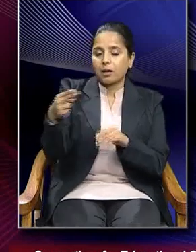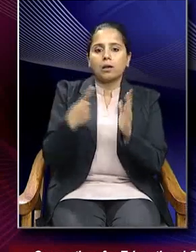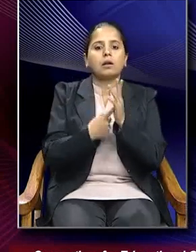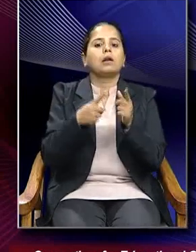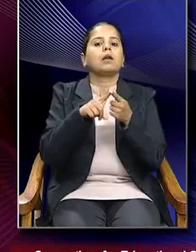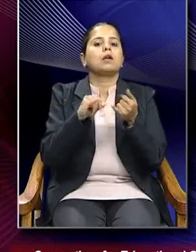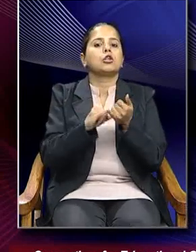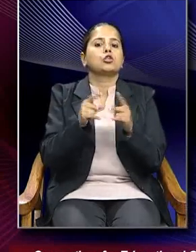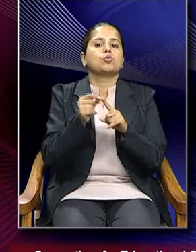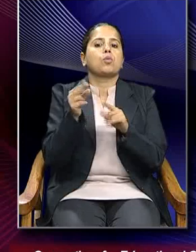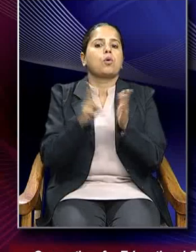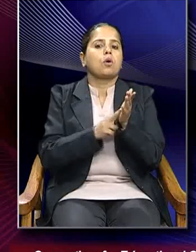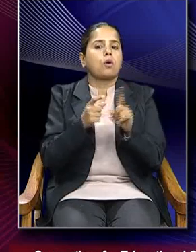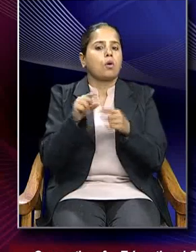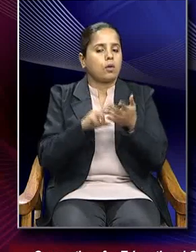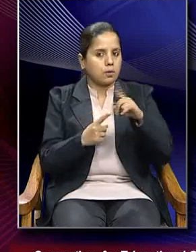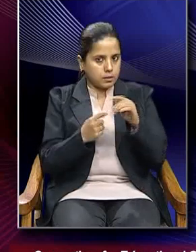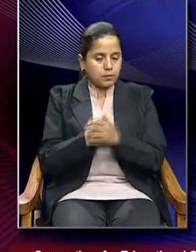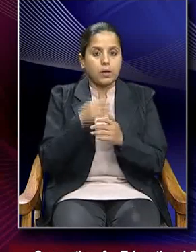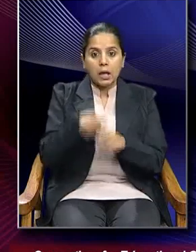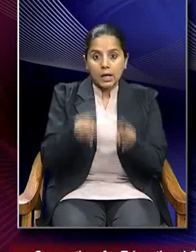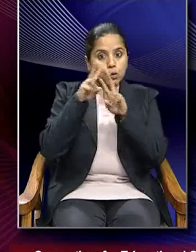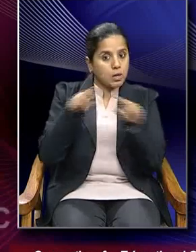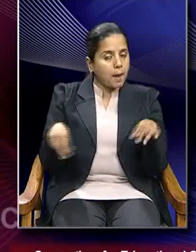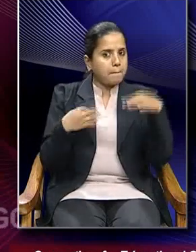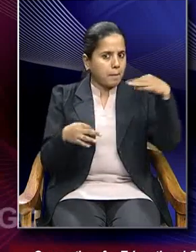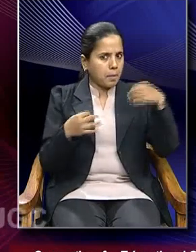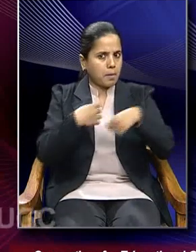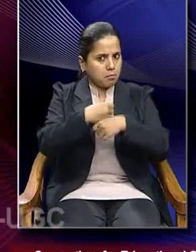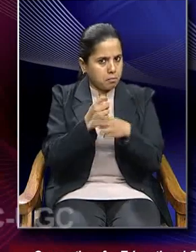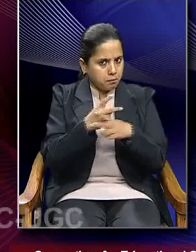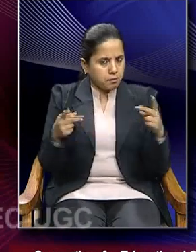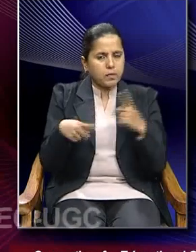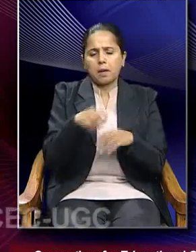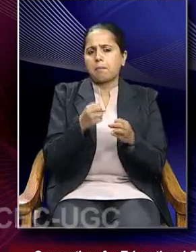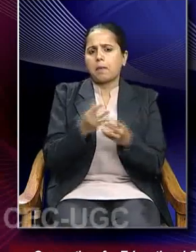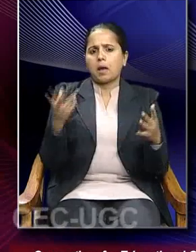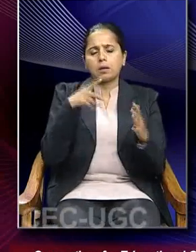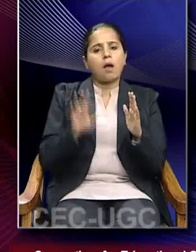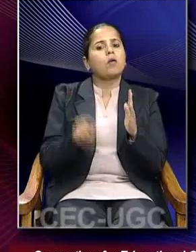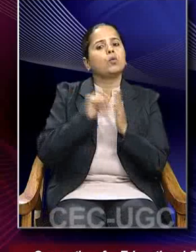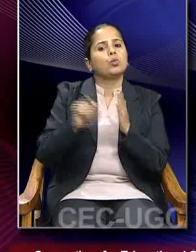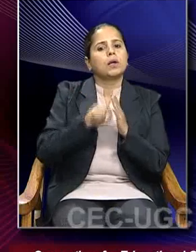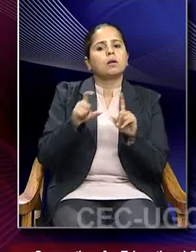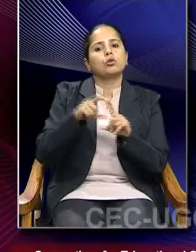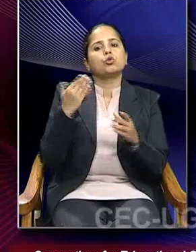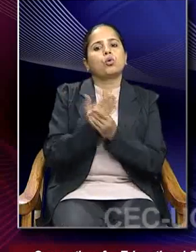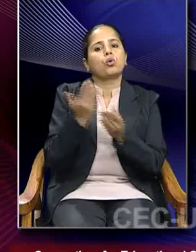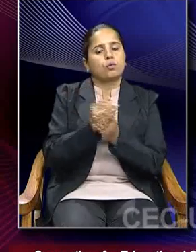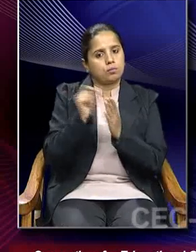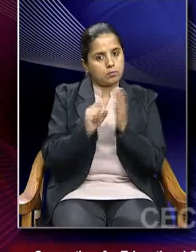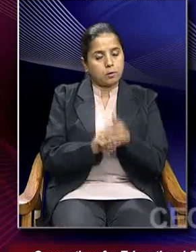topic or research questions. So most of the time it is kind of a written document.